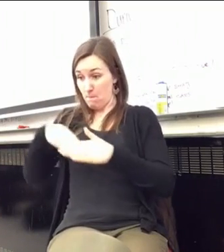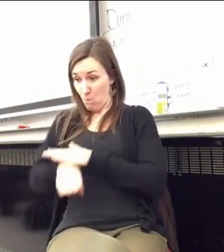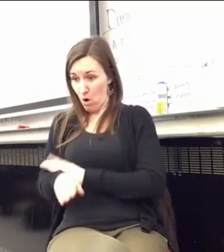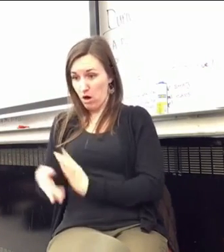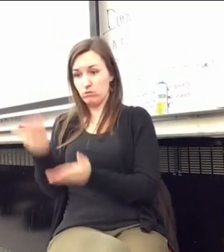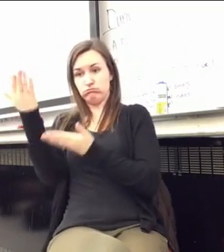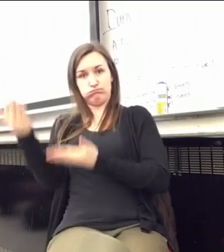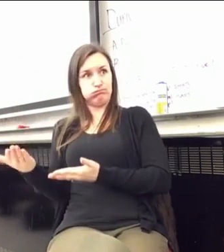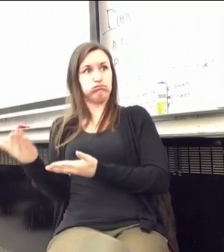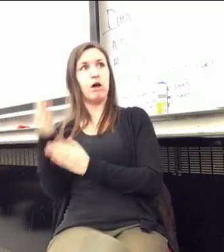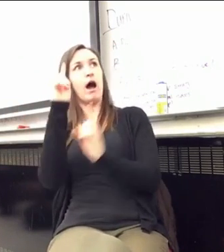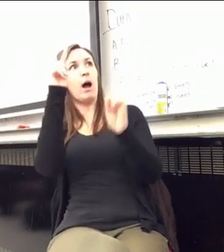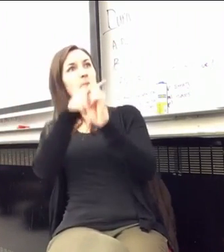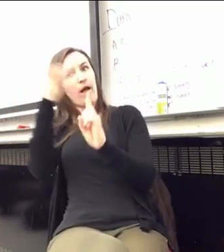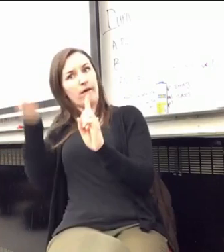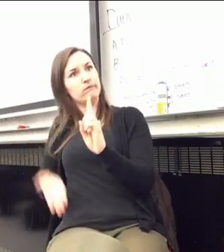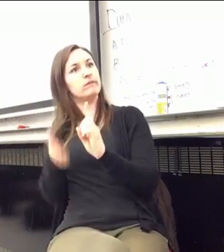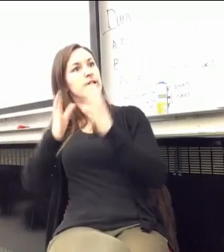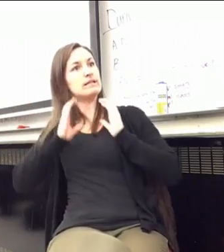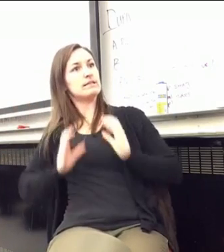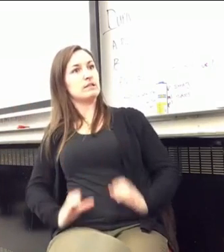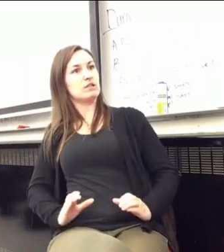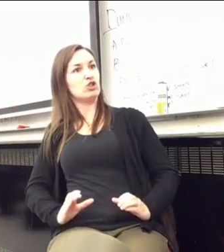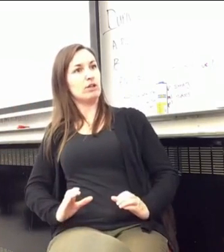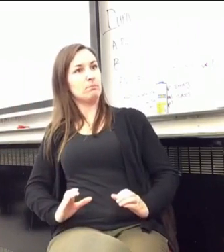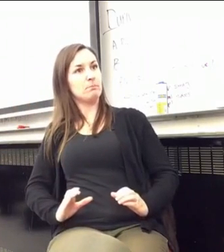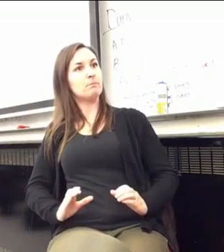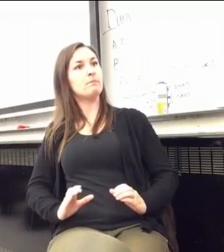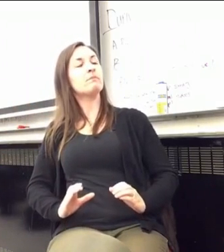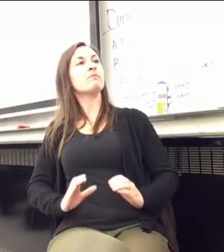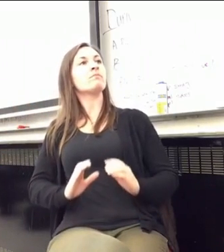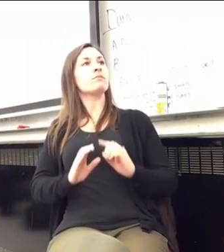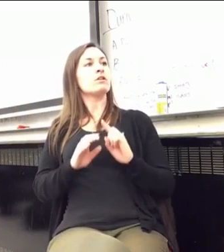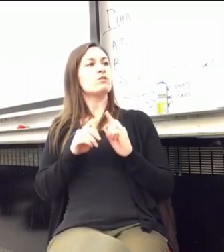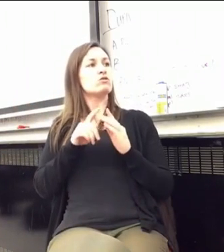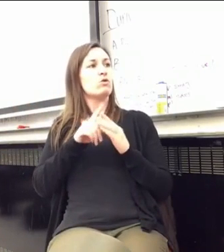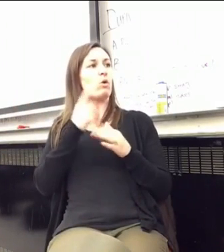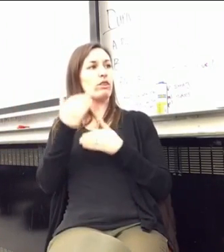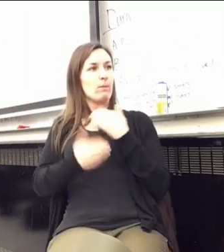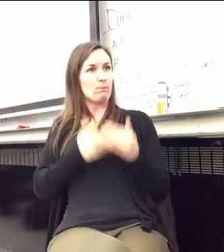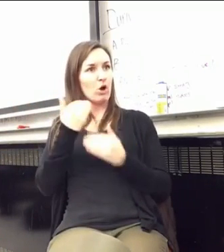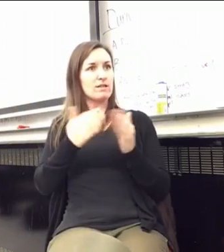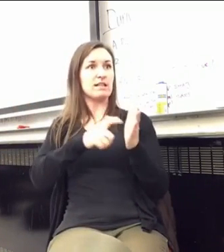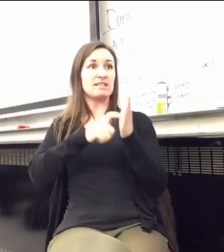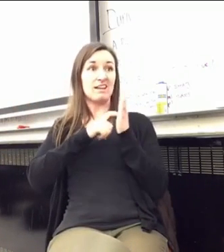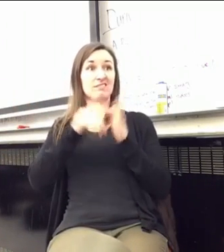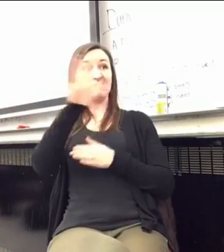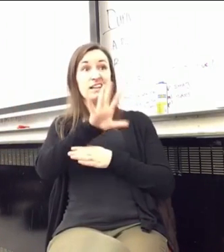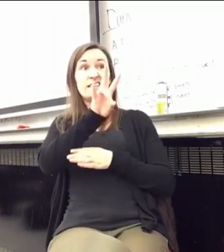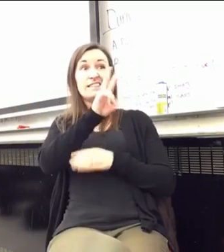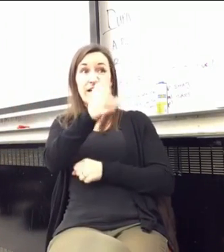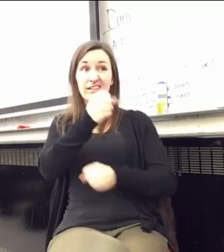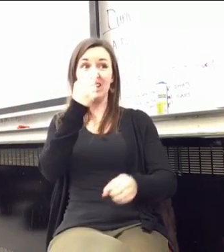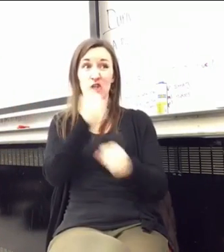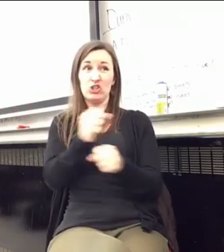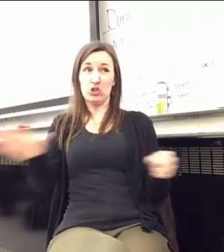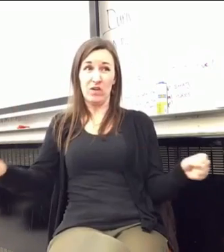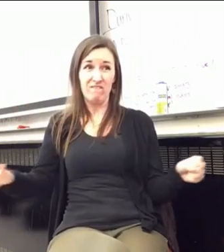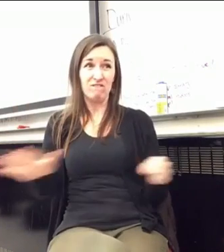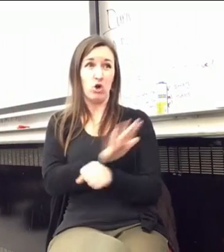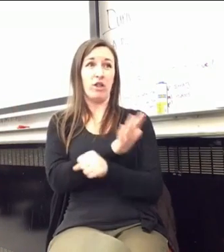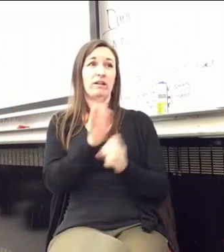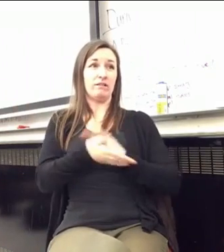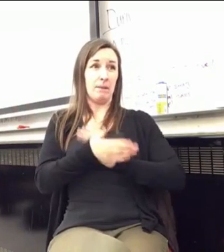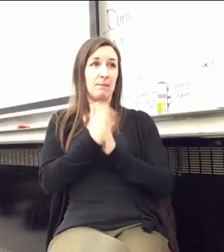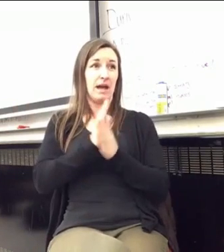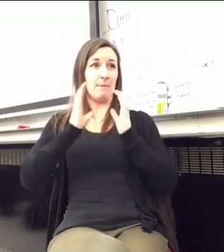States, that process begins when you are 18. It takes approximately about 7 years to fully get through the immigration process and become